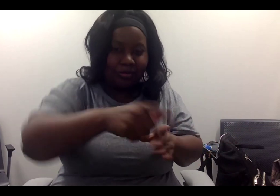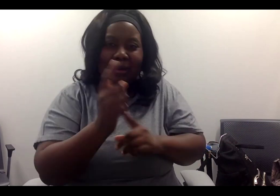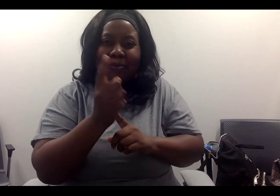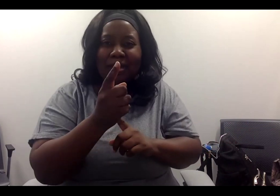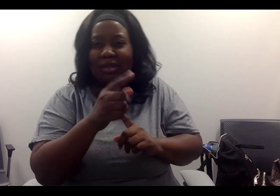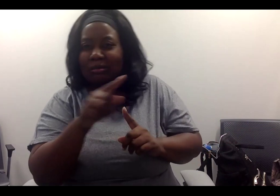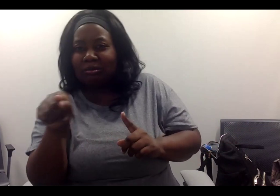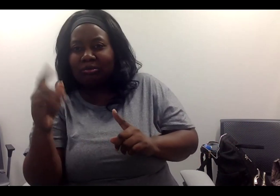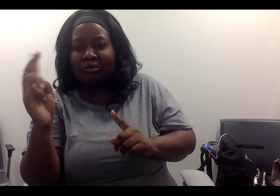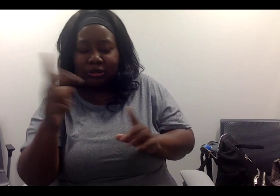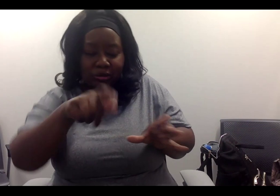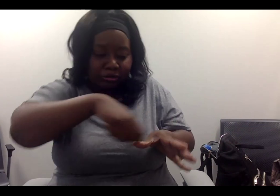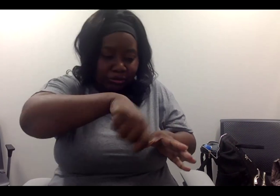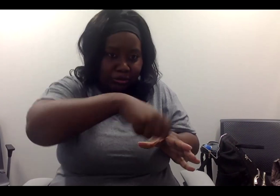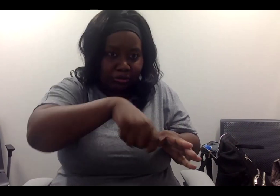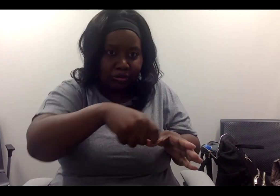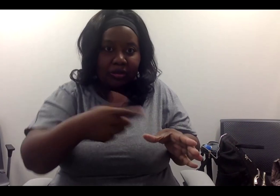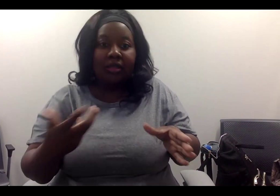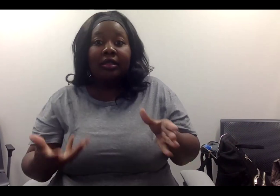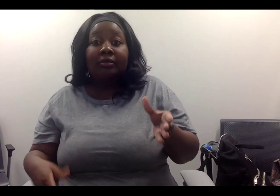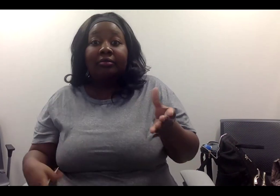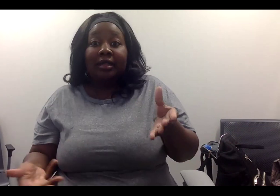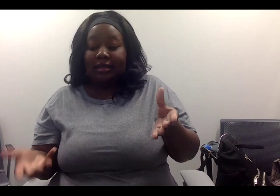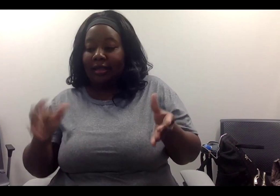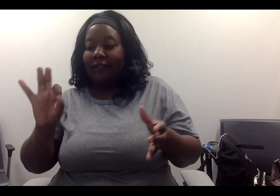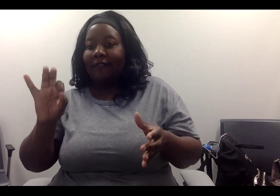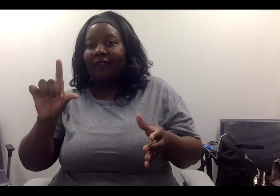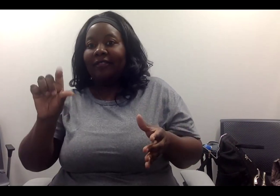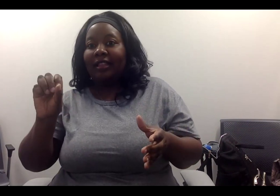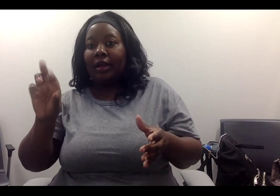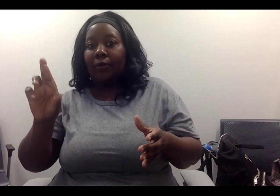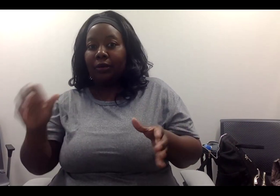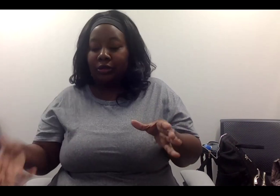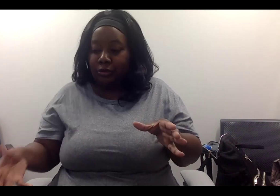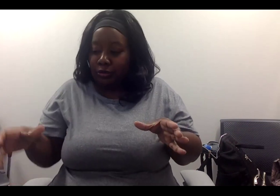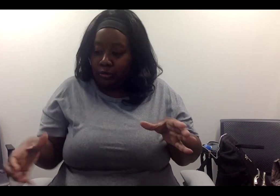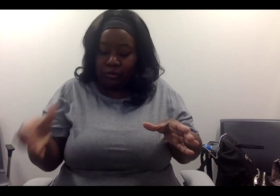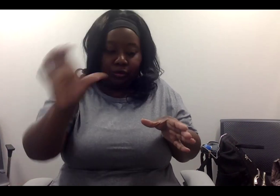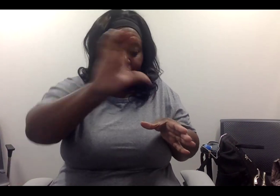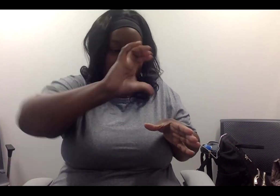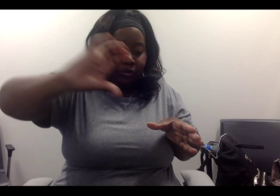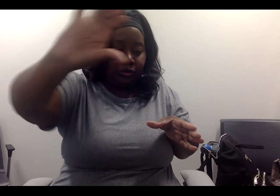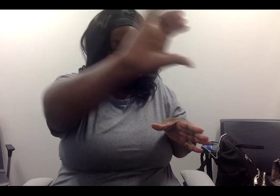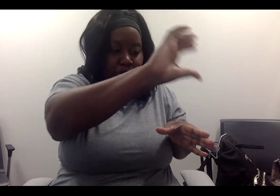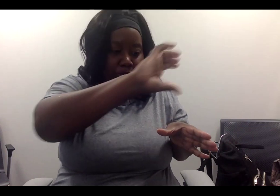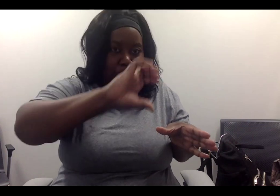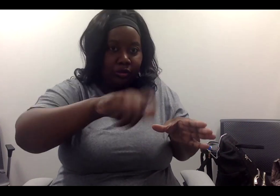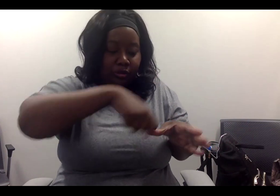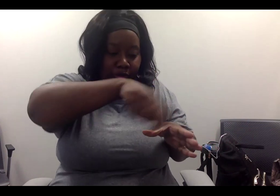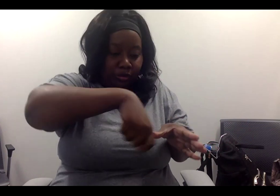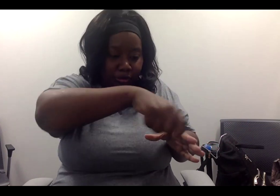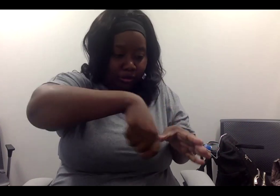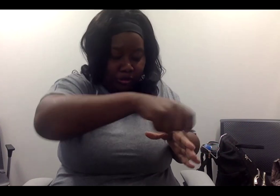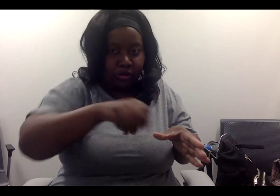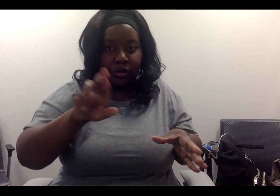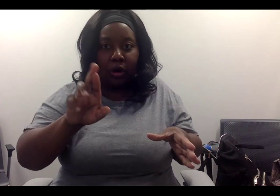so, we will transfer in some all purpose flour, and we'll go ahead and stir that in, and we'll cook what's basically a roux,